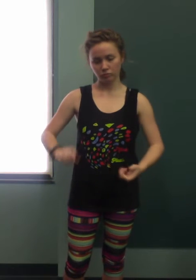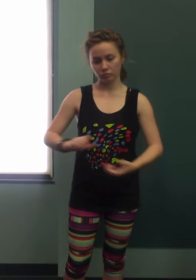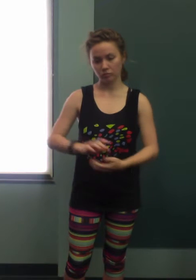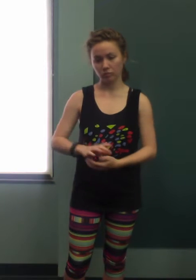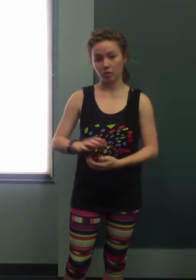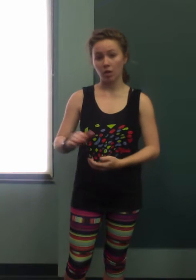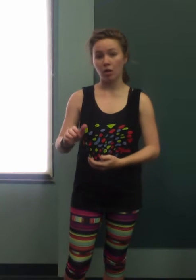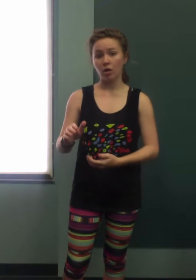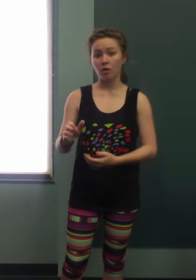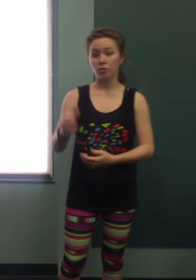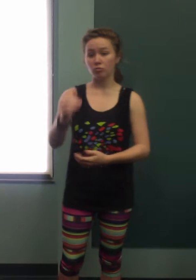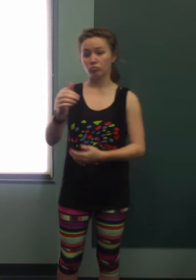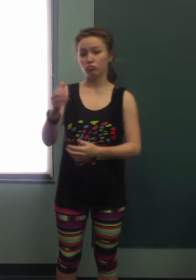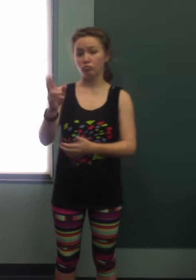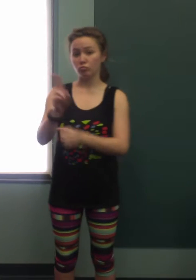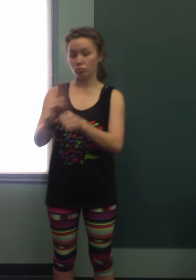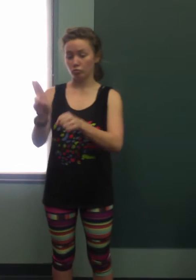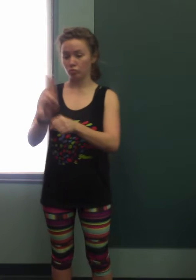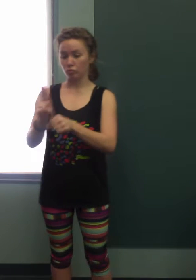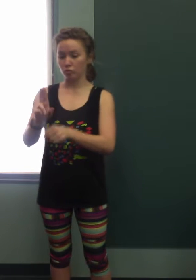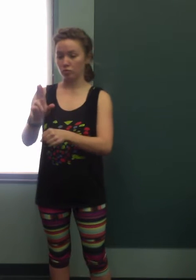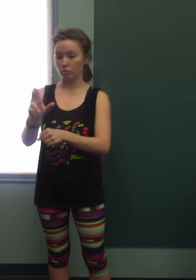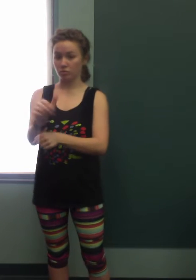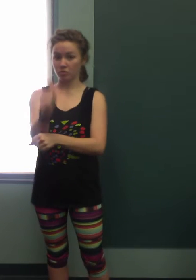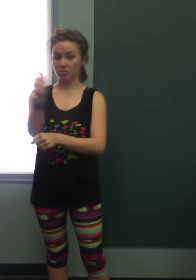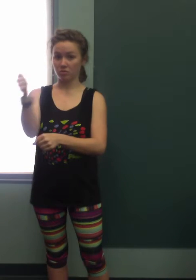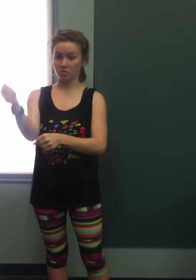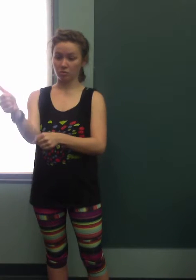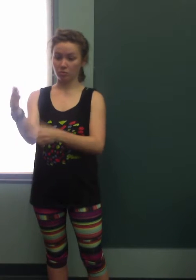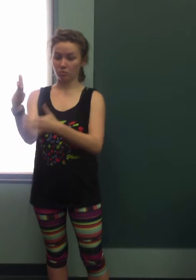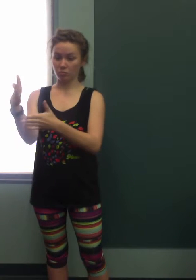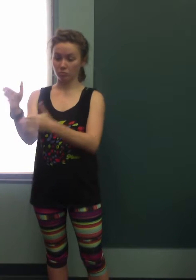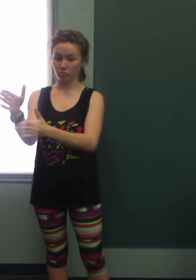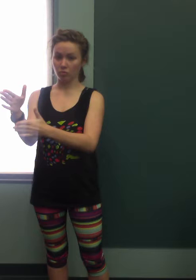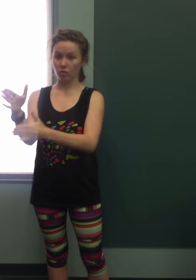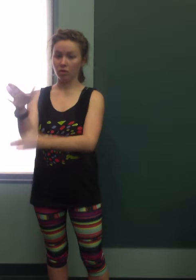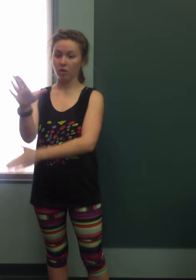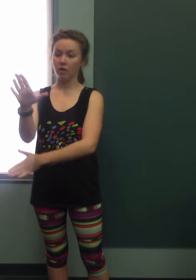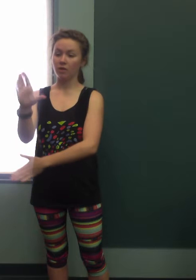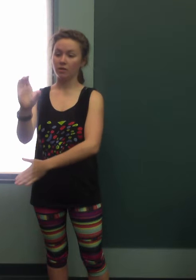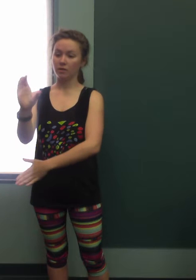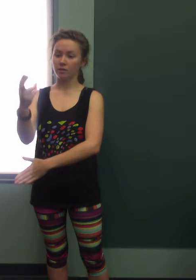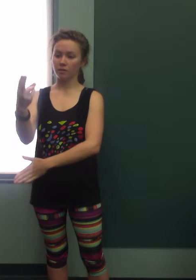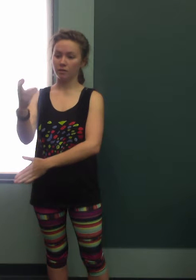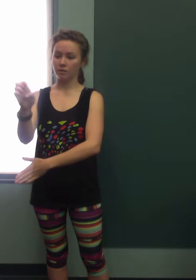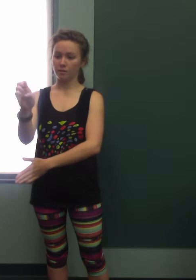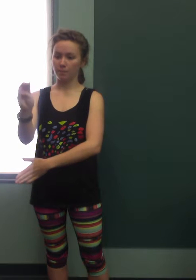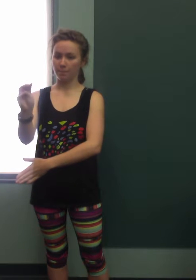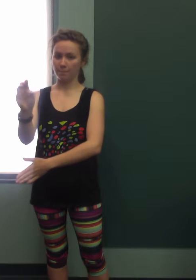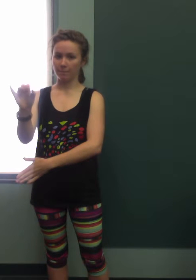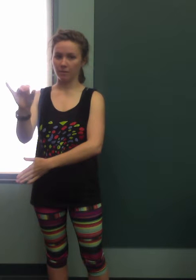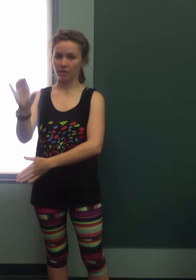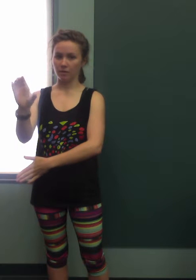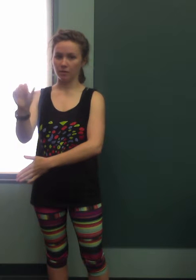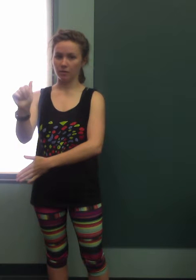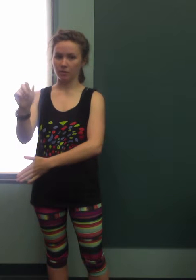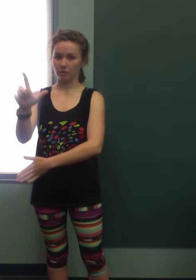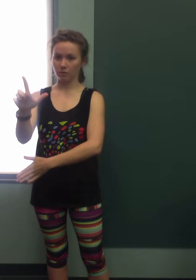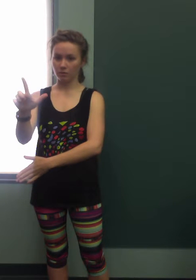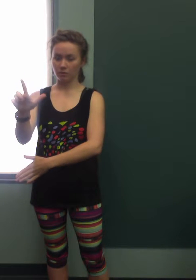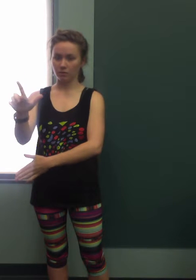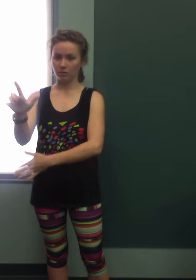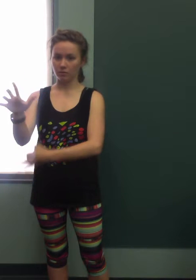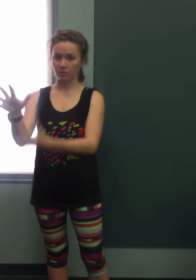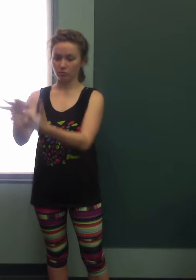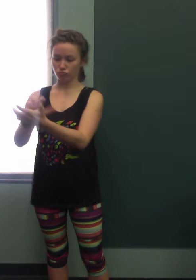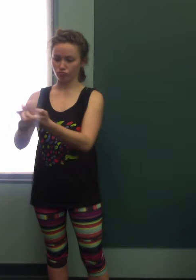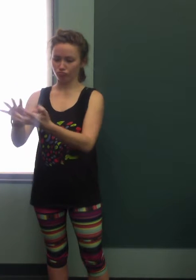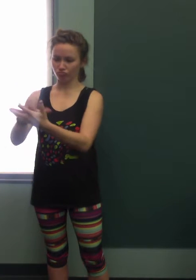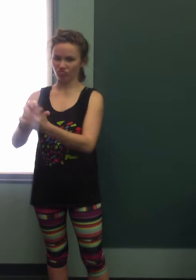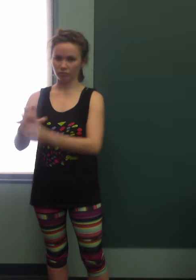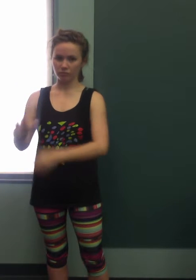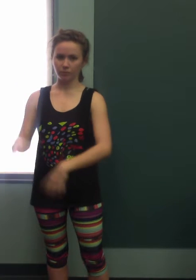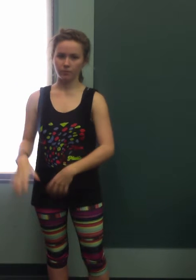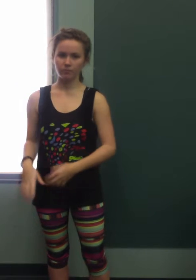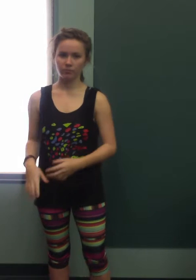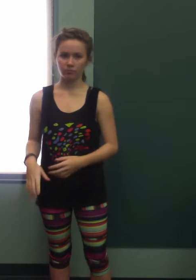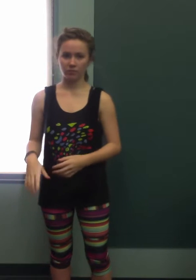2 cells that you should remember. Those are the chief cells and the parietal cells. Basically they're going to be cells in